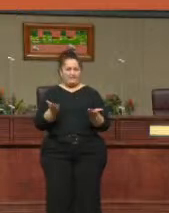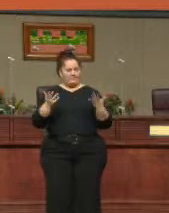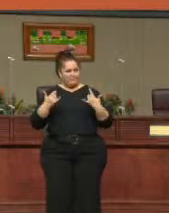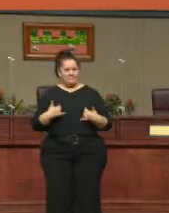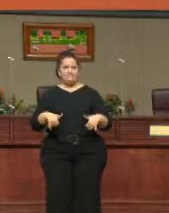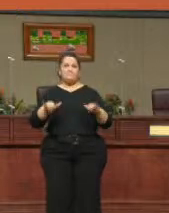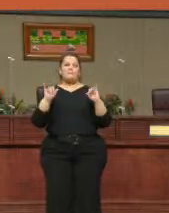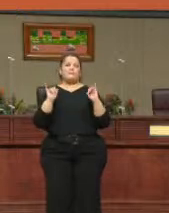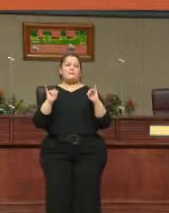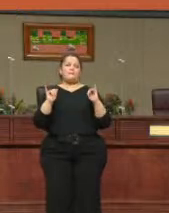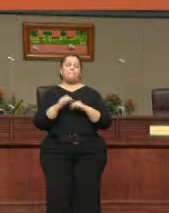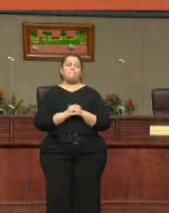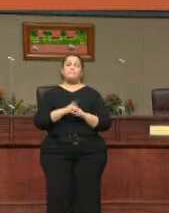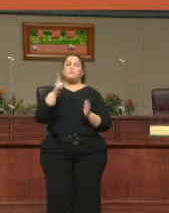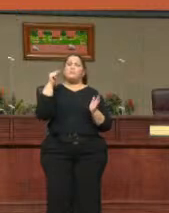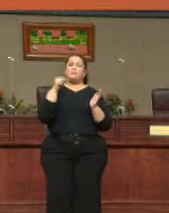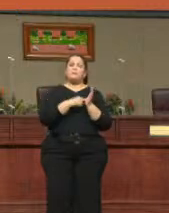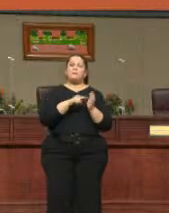been